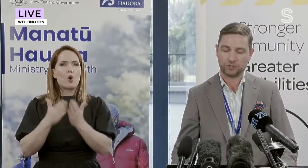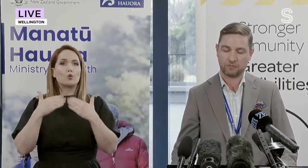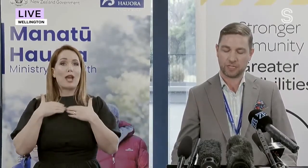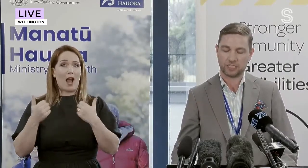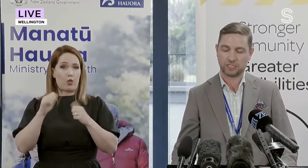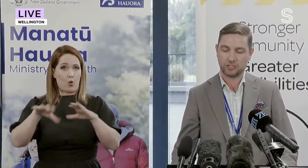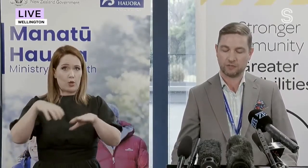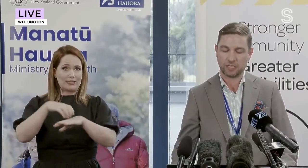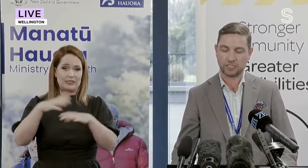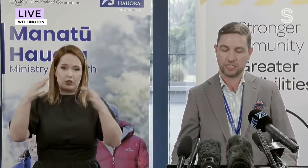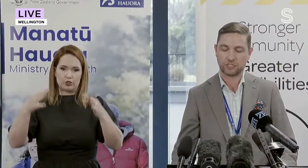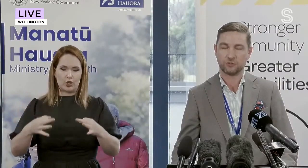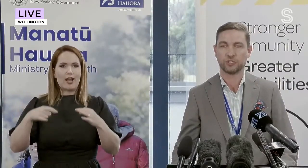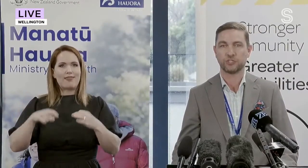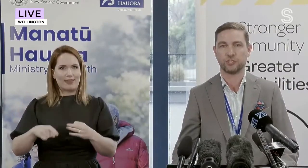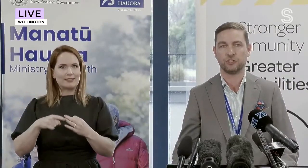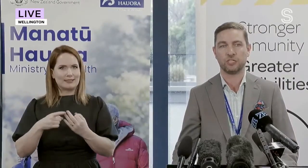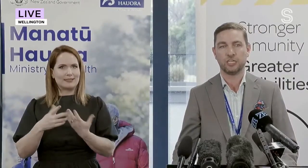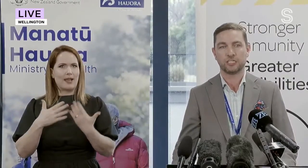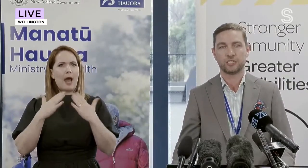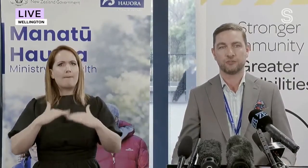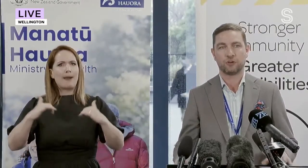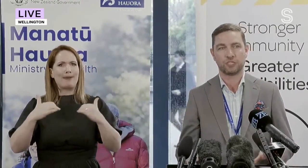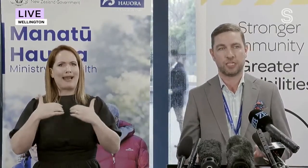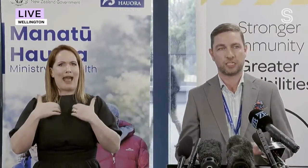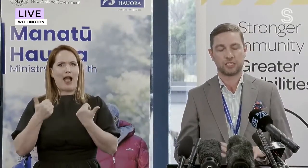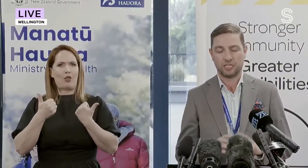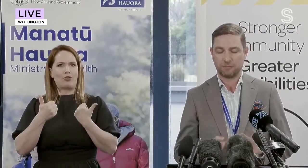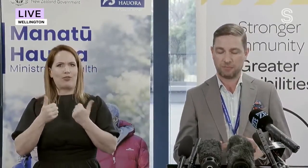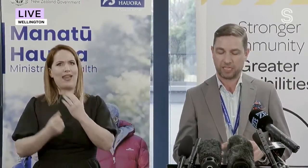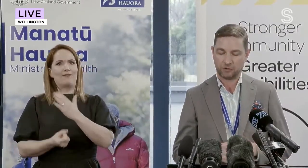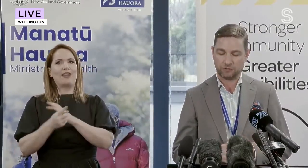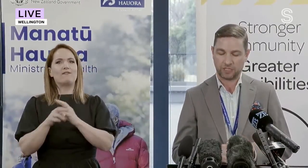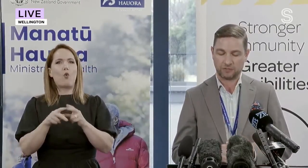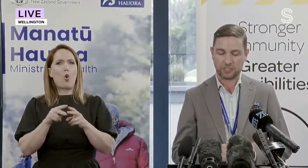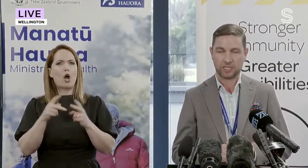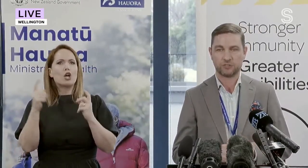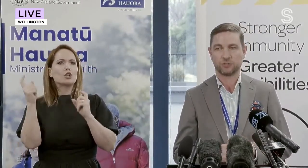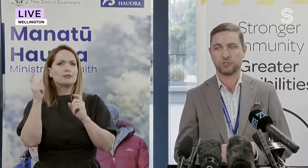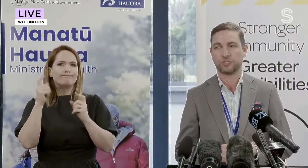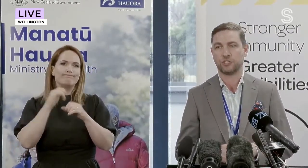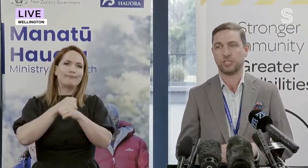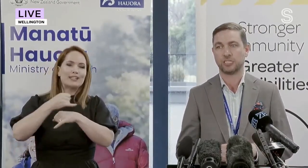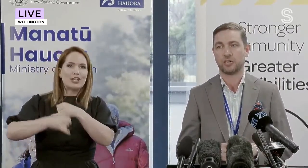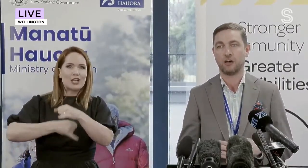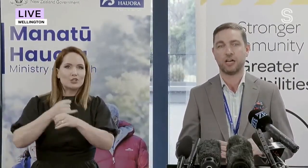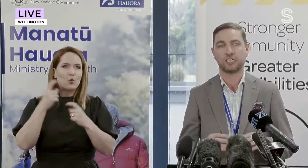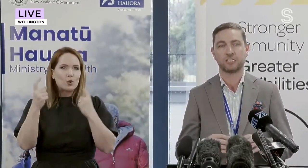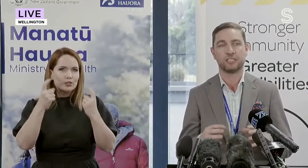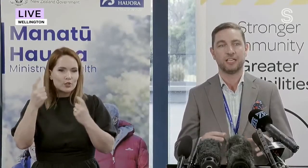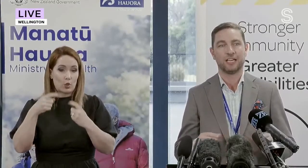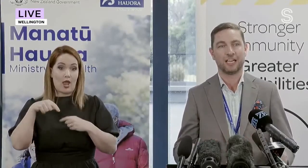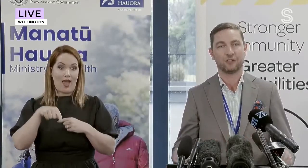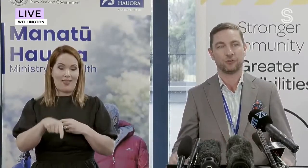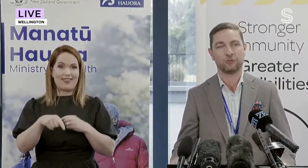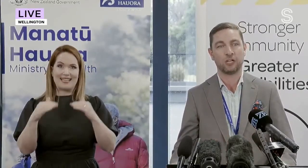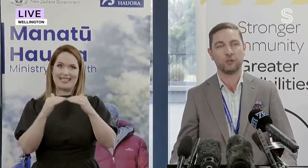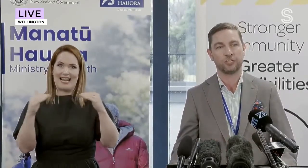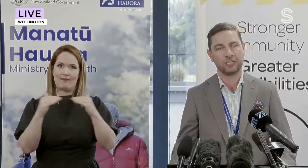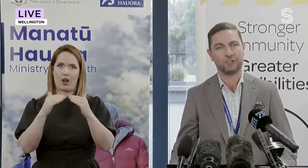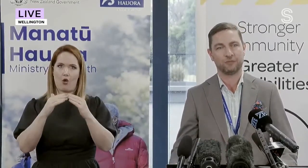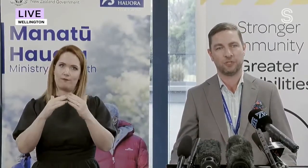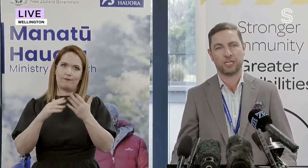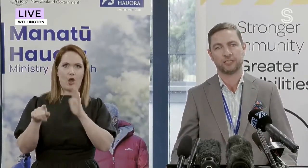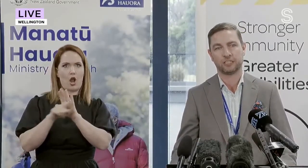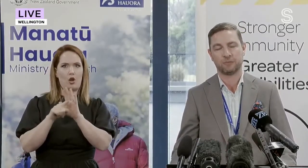public health event of international concern. So just for context, a public health event of international concern is the highest sort of